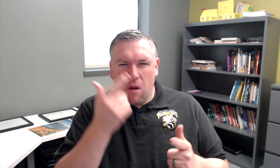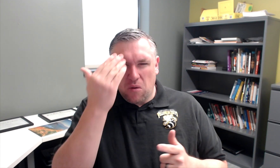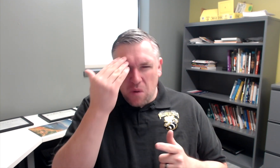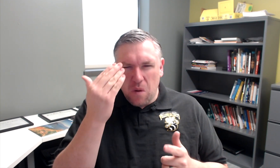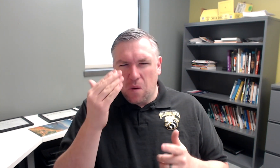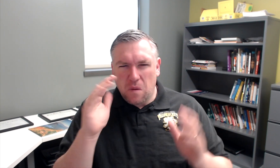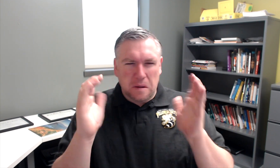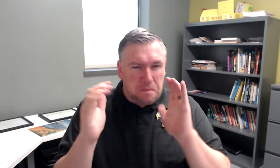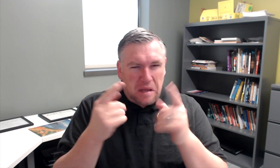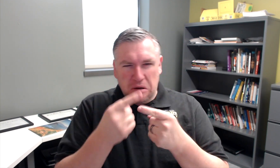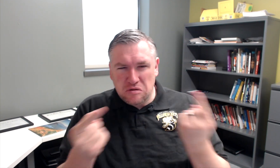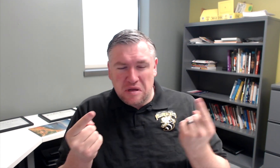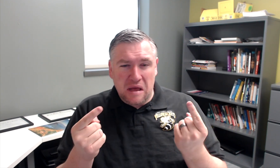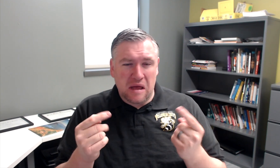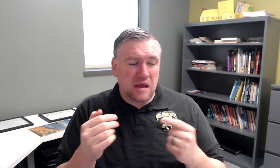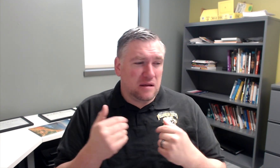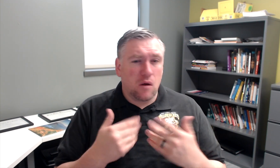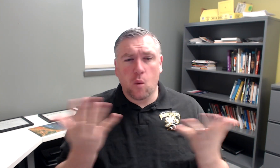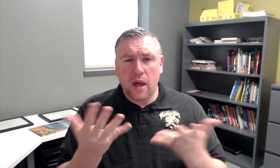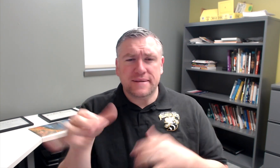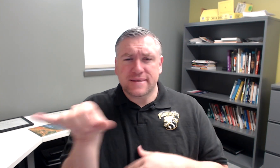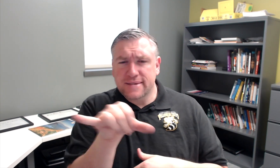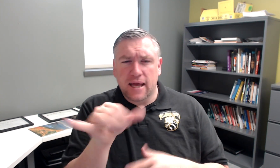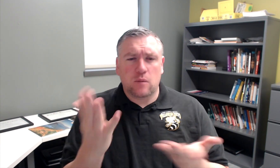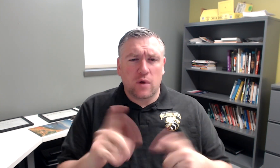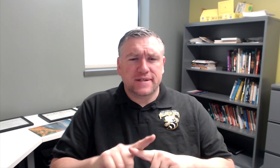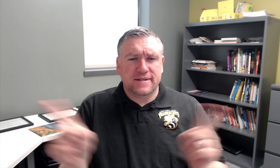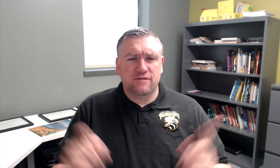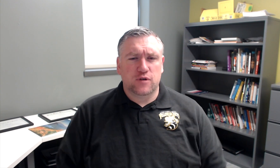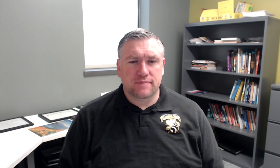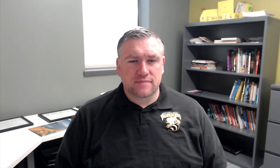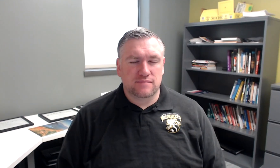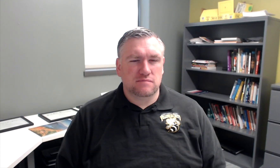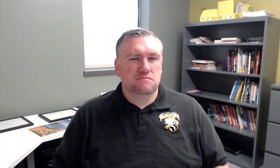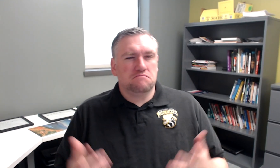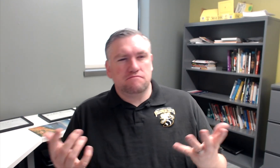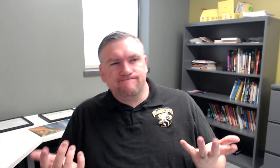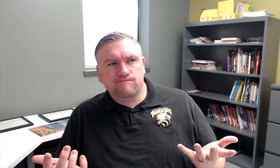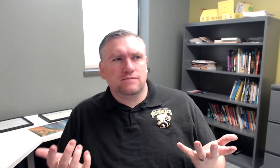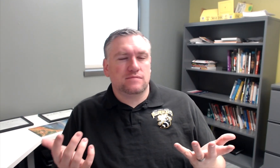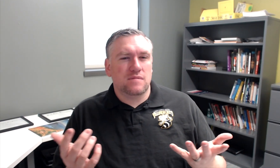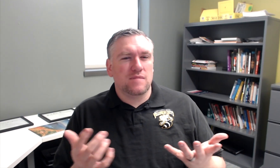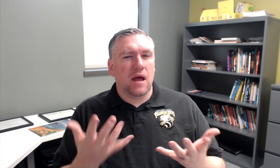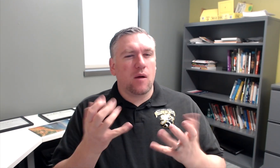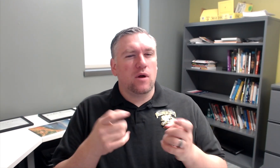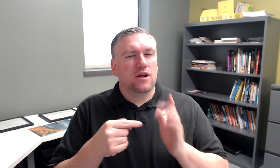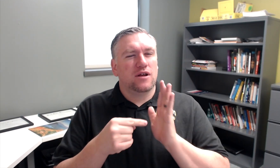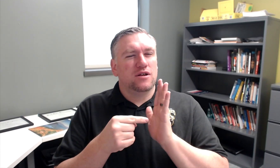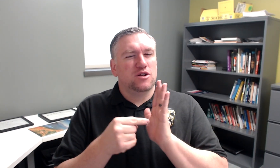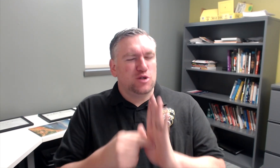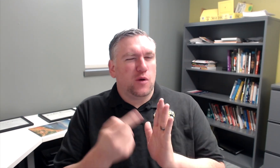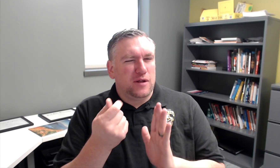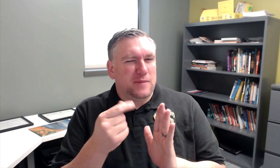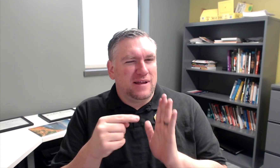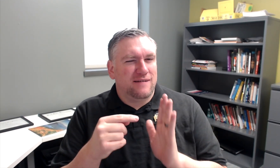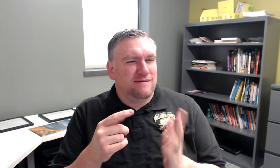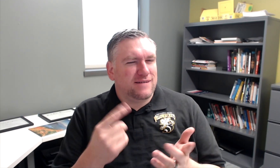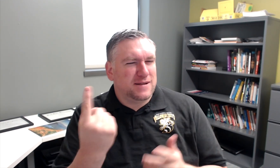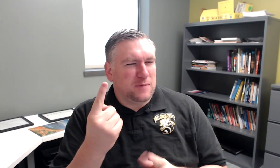So I think we all know what comparing and contrasting means, what's the same and what's different in two things. But I want to show a